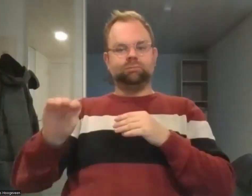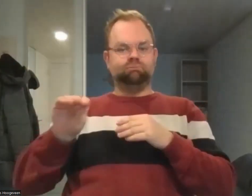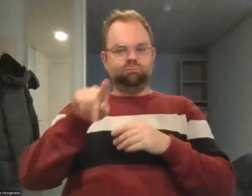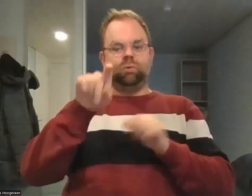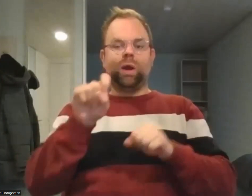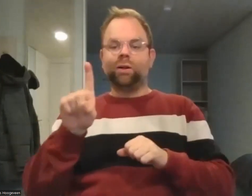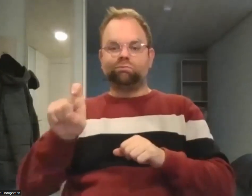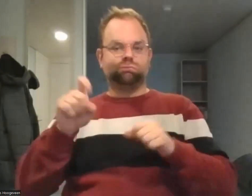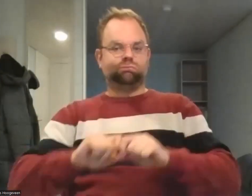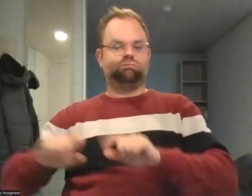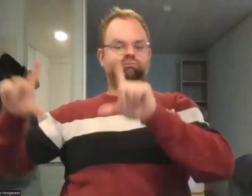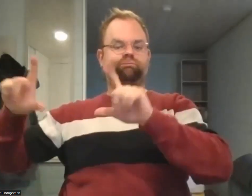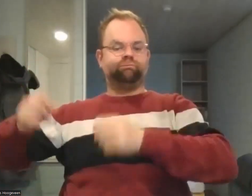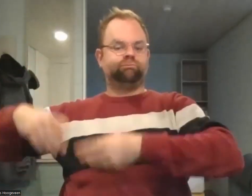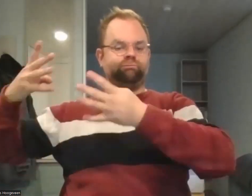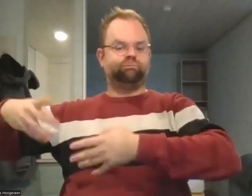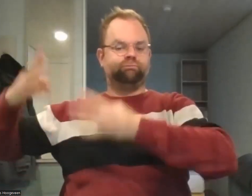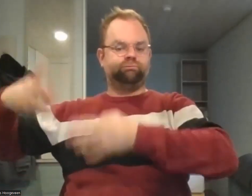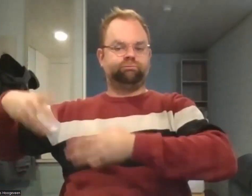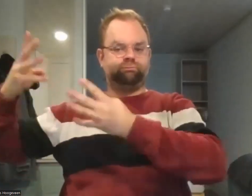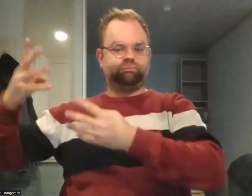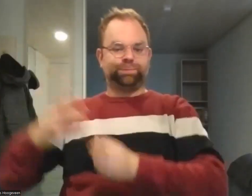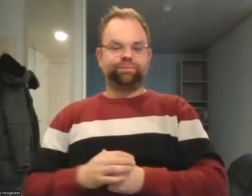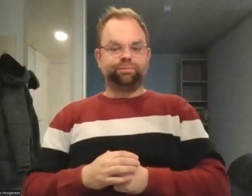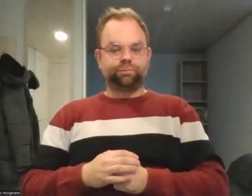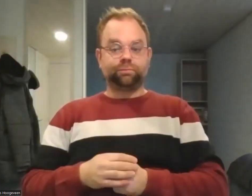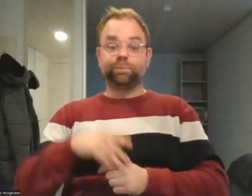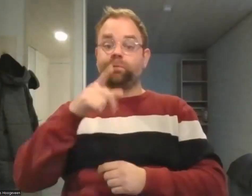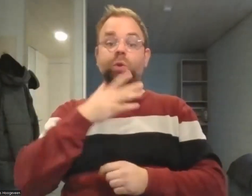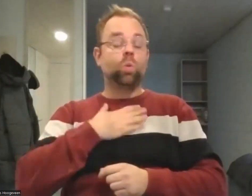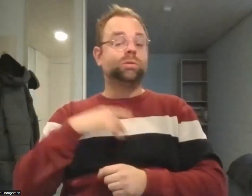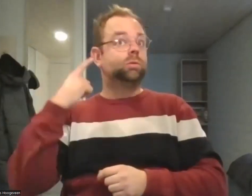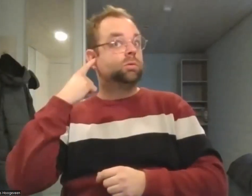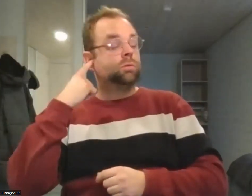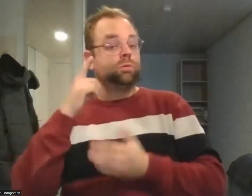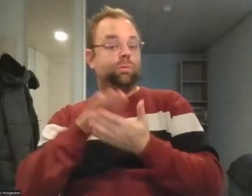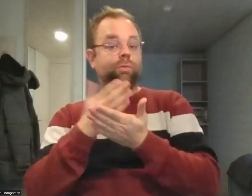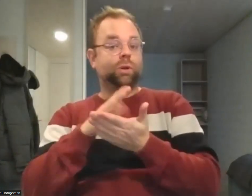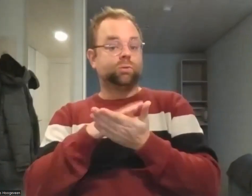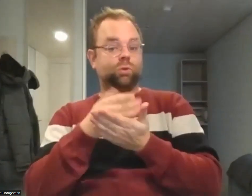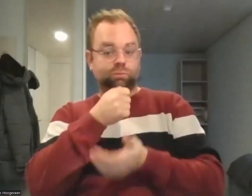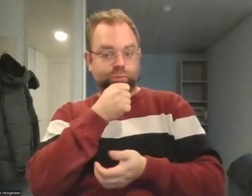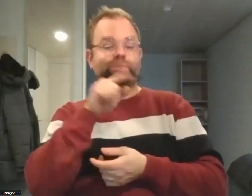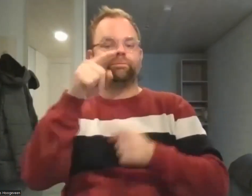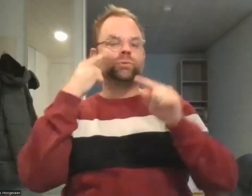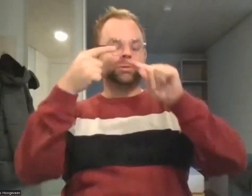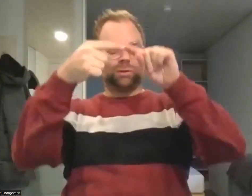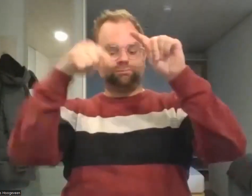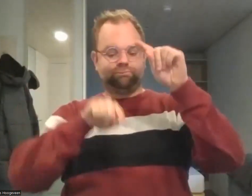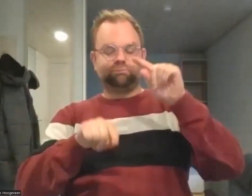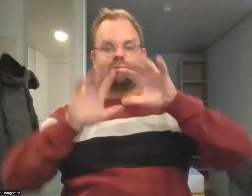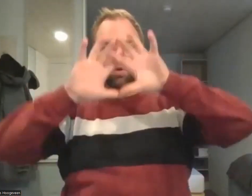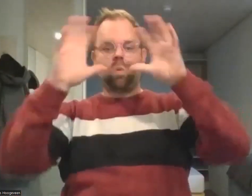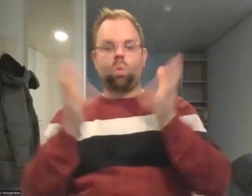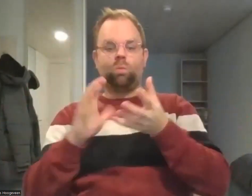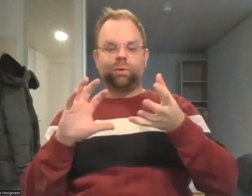a globe, will allow you to access specific language channel. Please choose your channel that you will follow